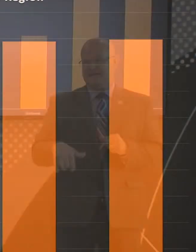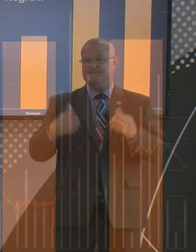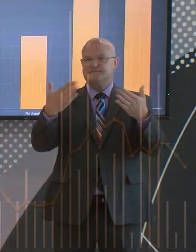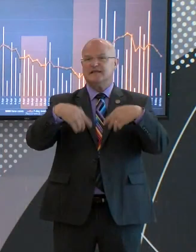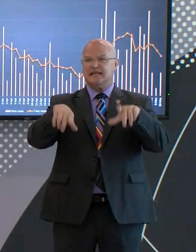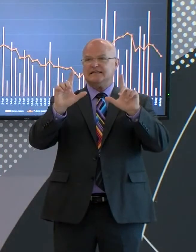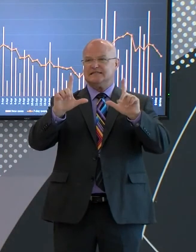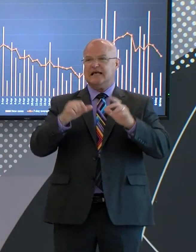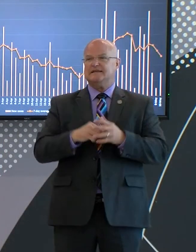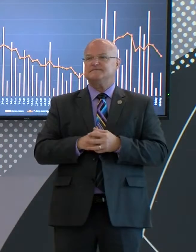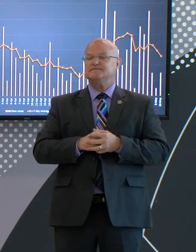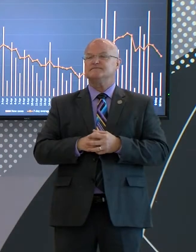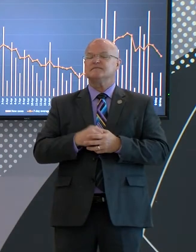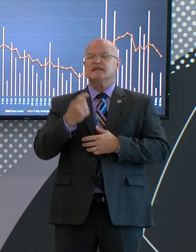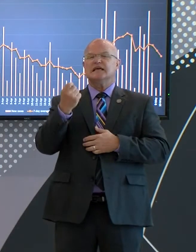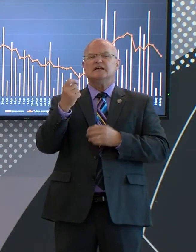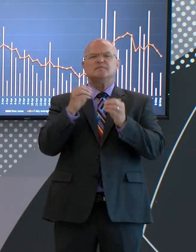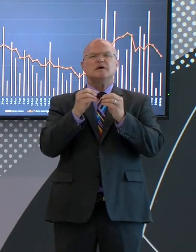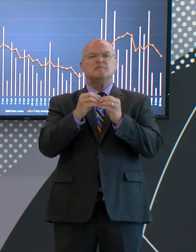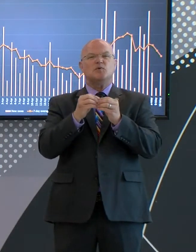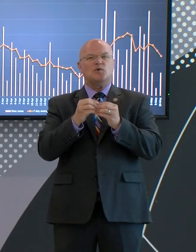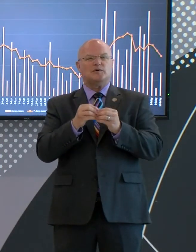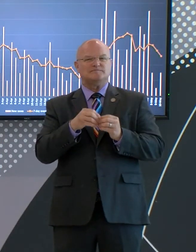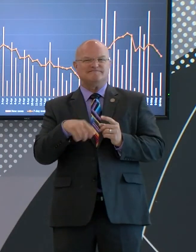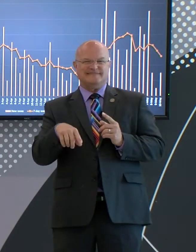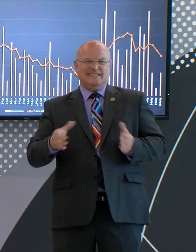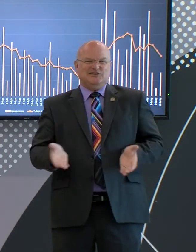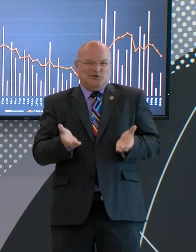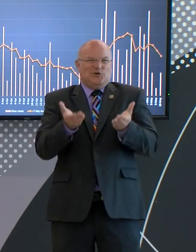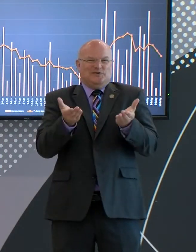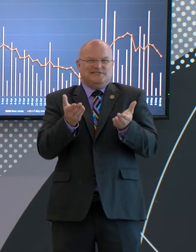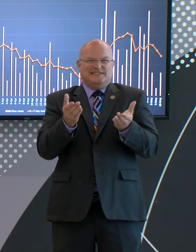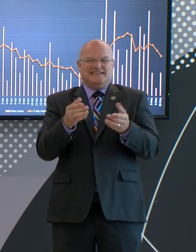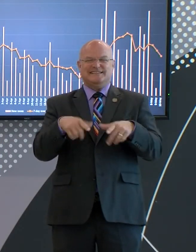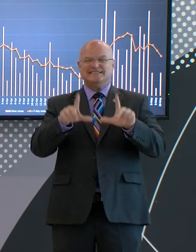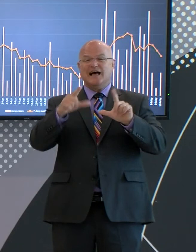the next slide, a little bit more encouraging slide,